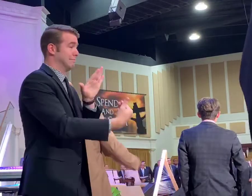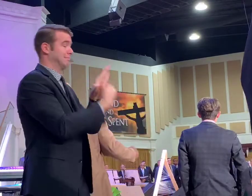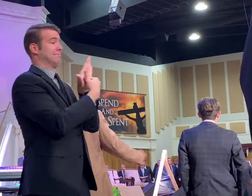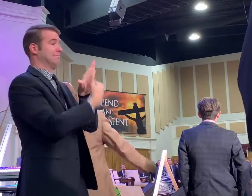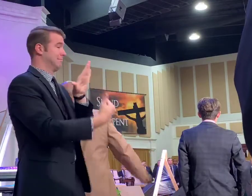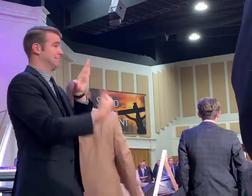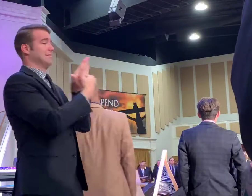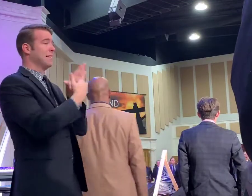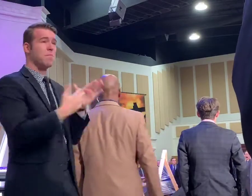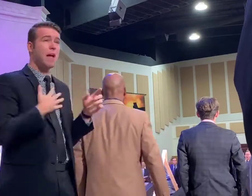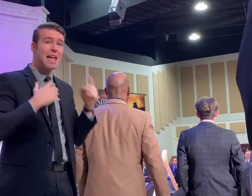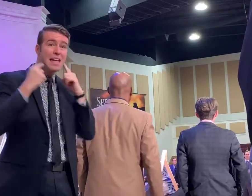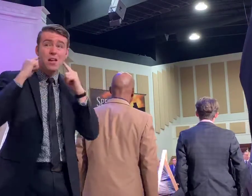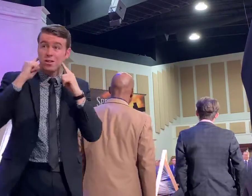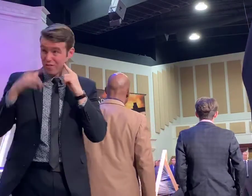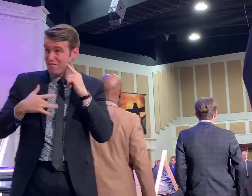ear?